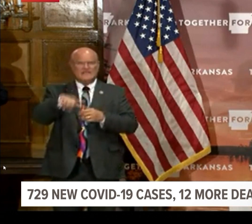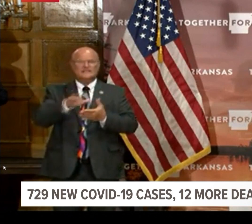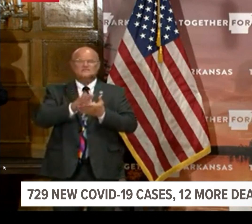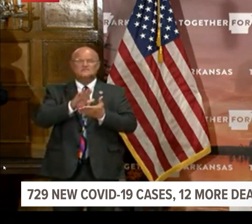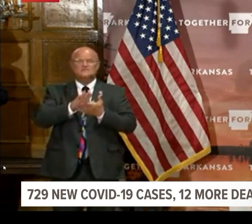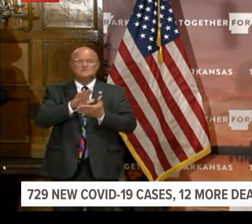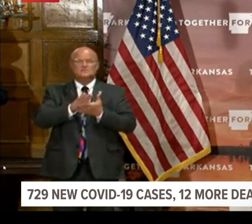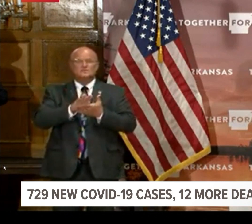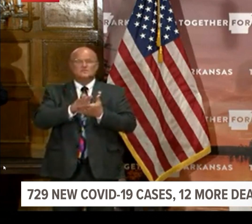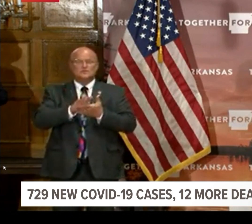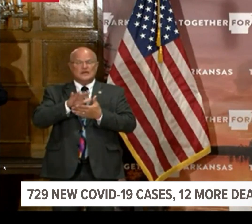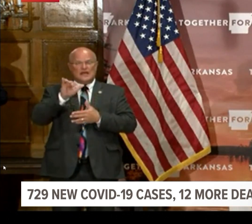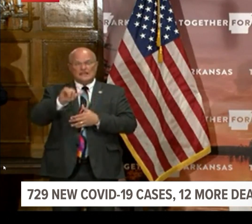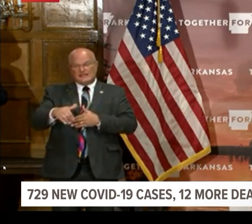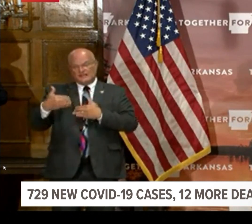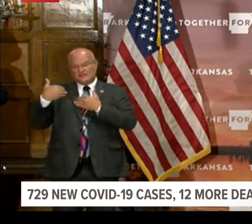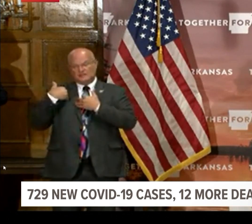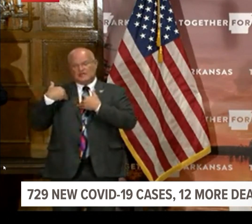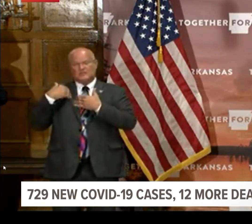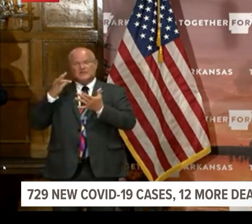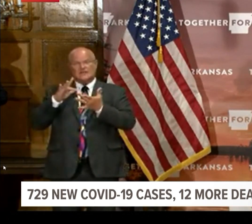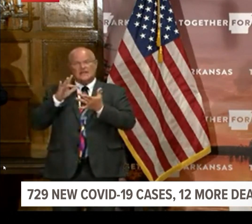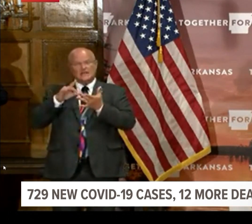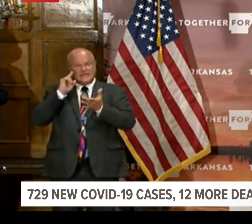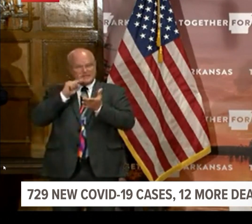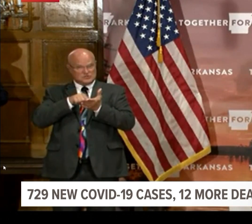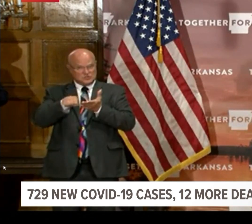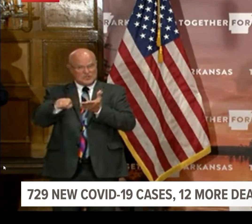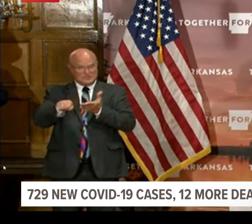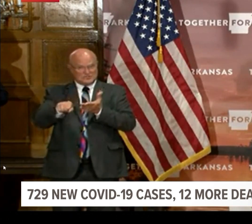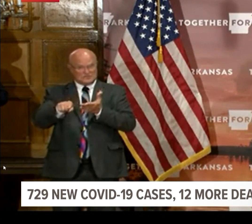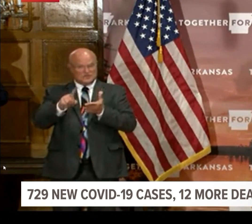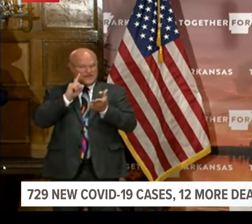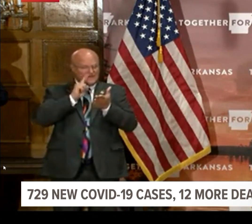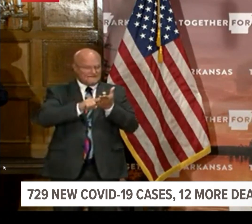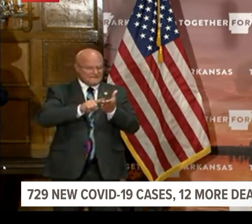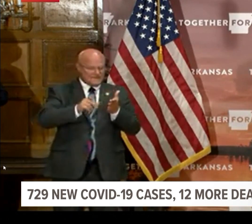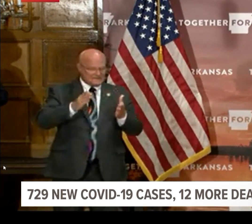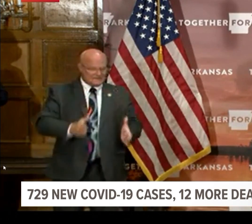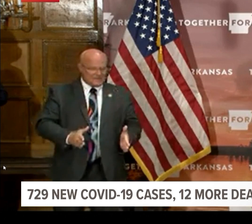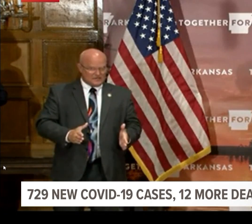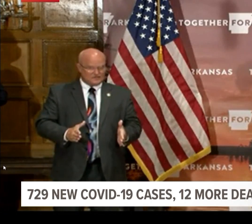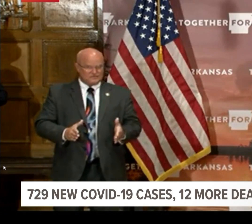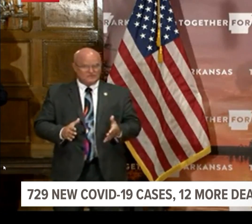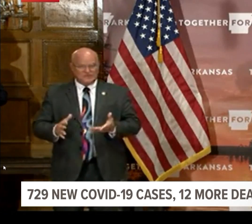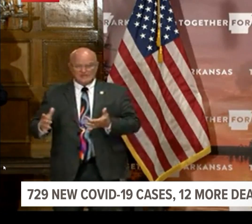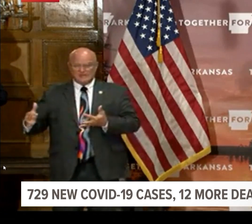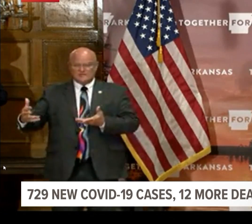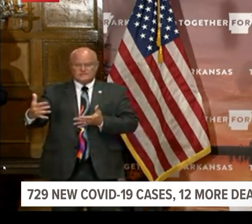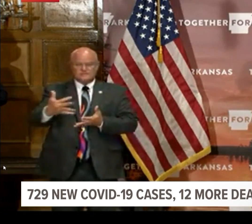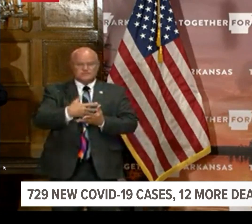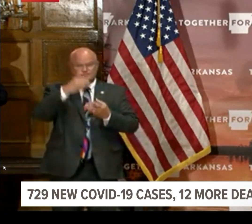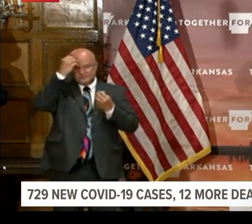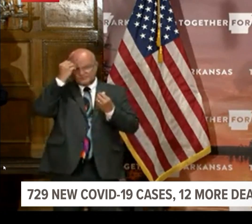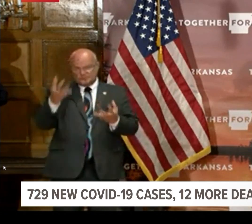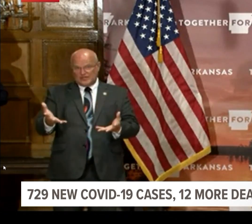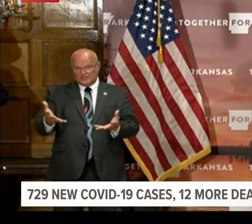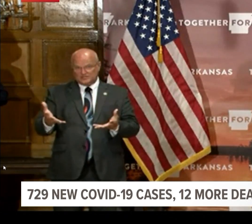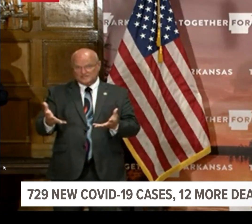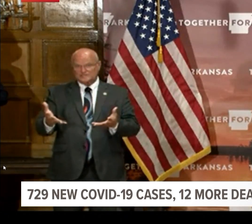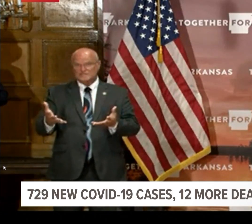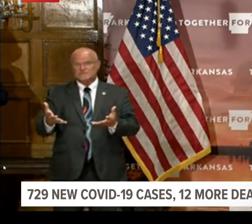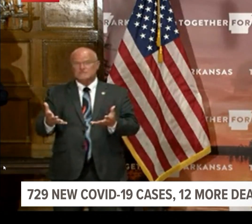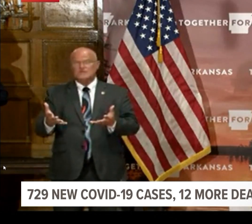school. That is the job of the contact tracer and the investigators. They will get that information. So